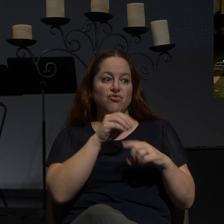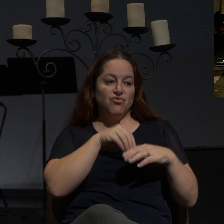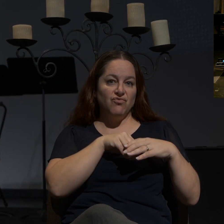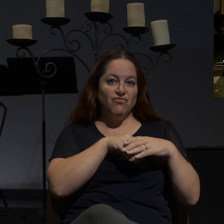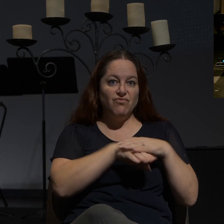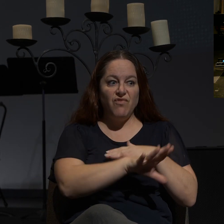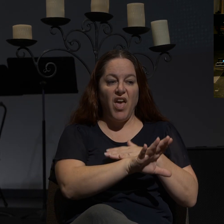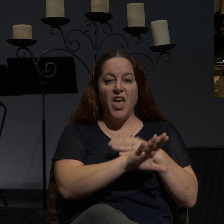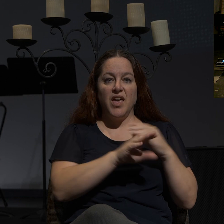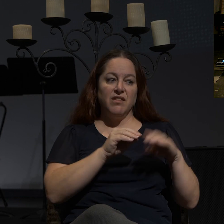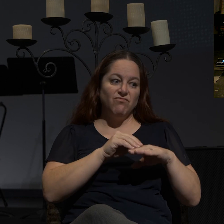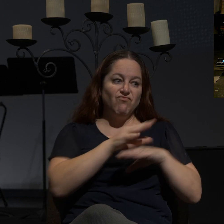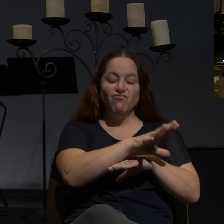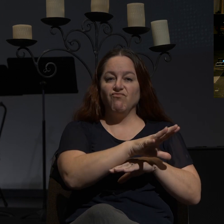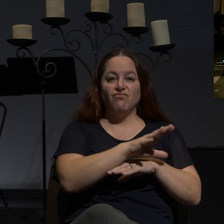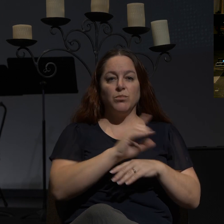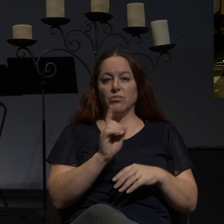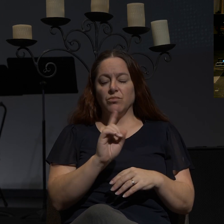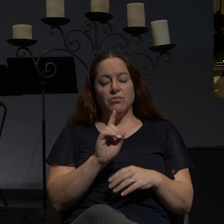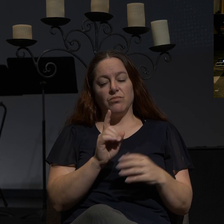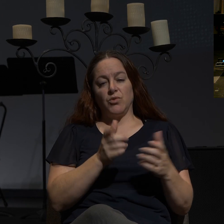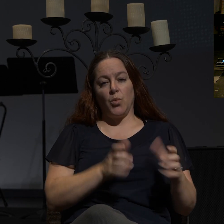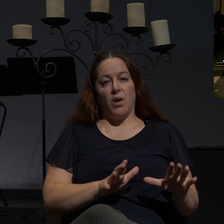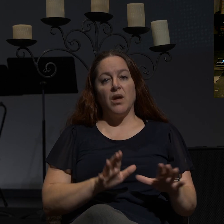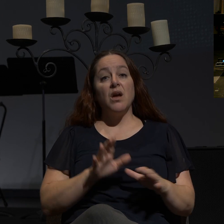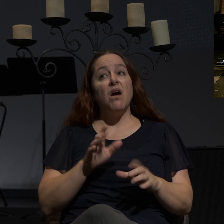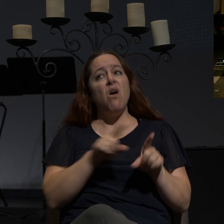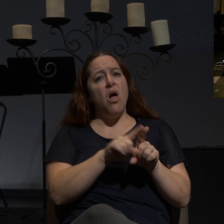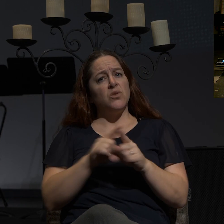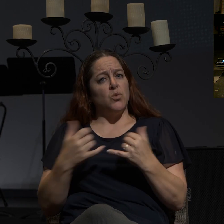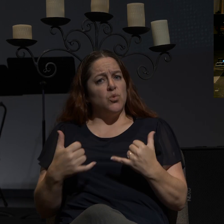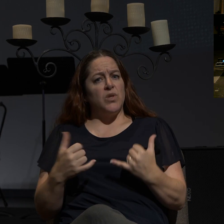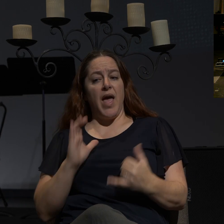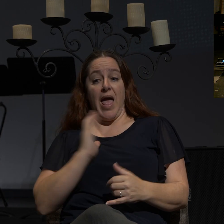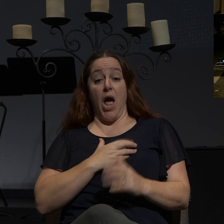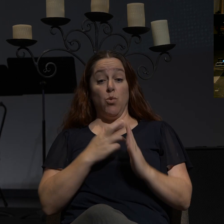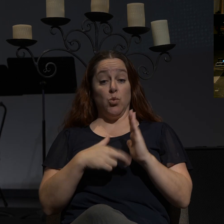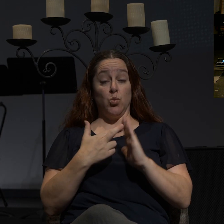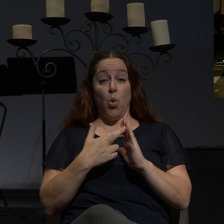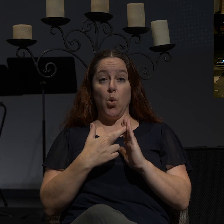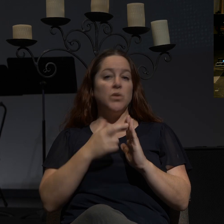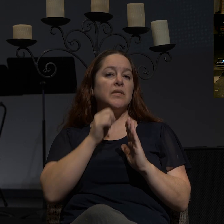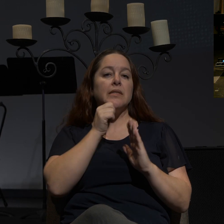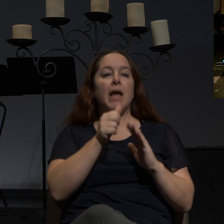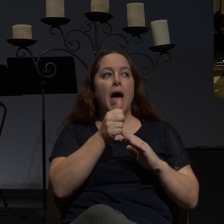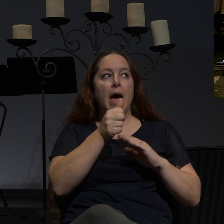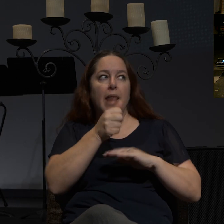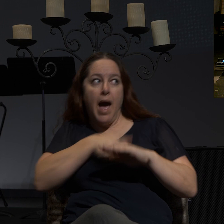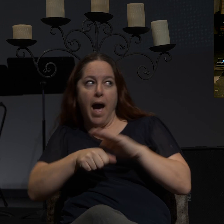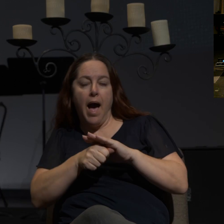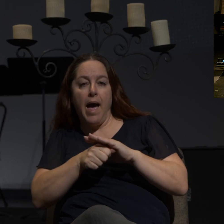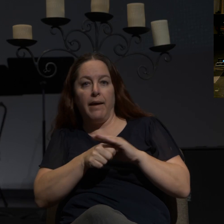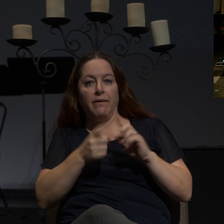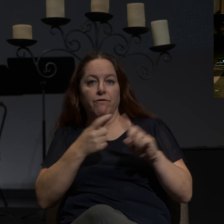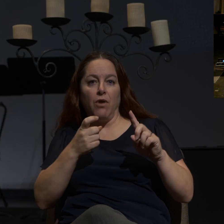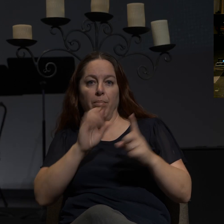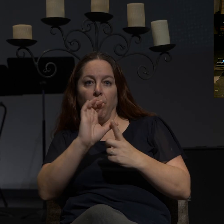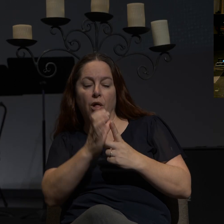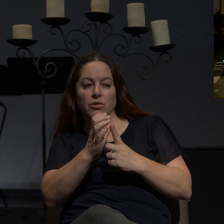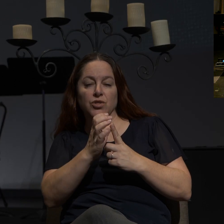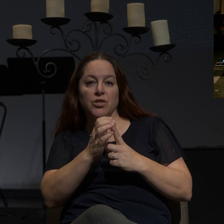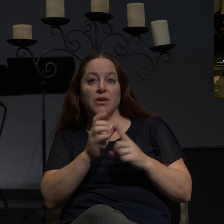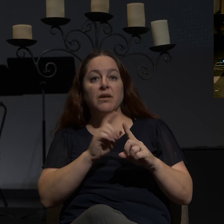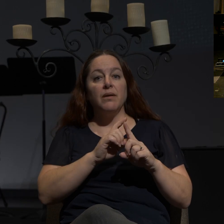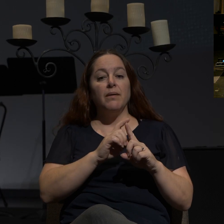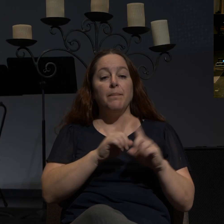invade. And even today, we would say that our role is not to hide from culture. Our role is not to let